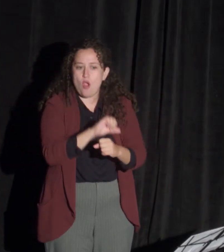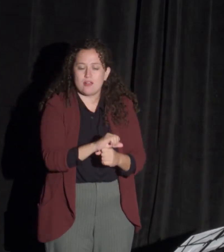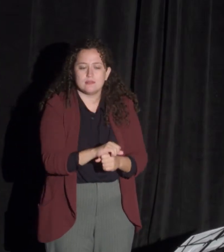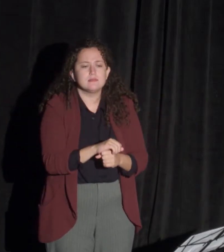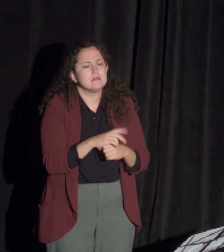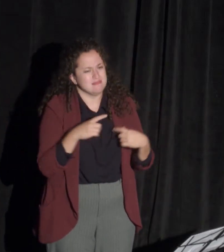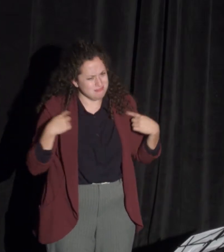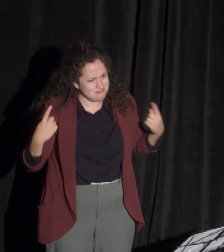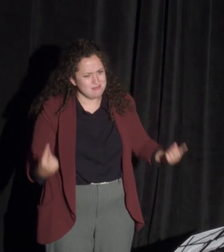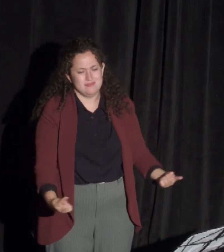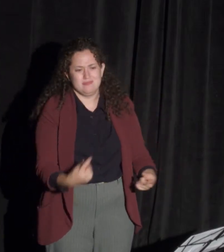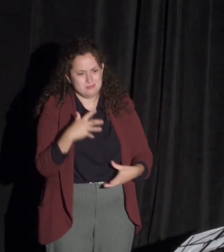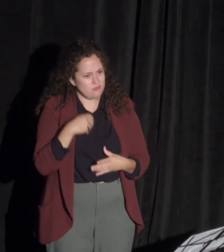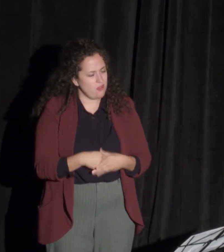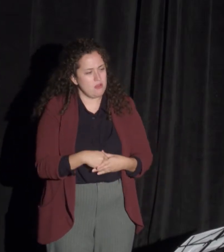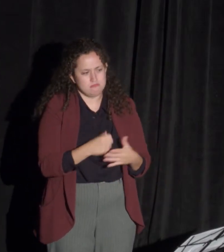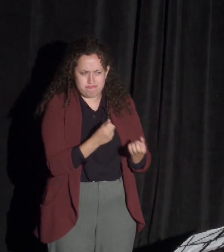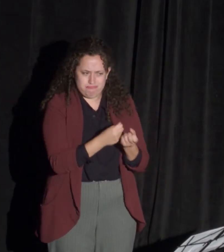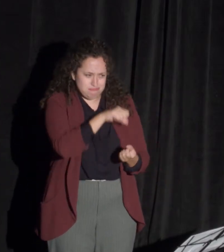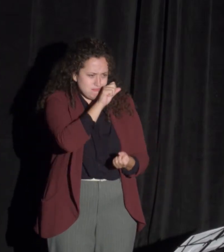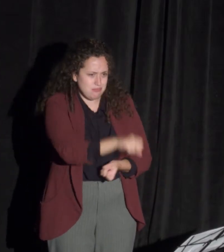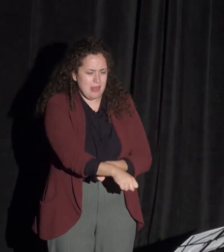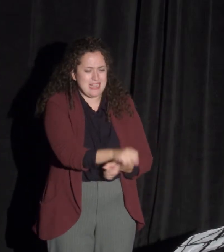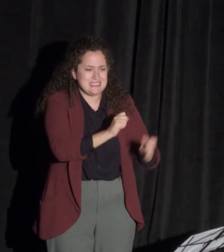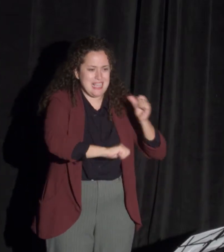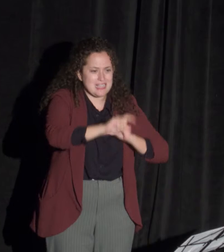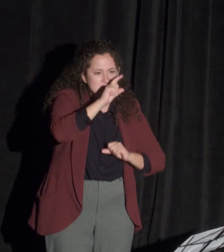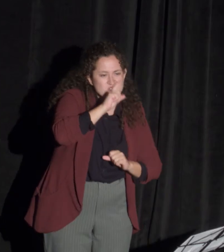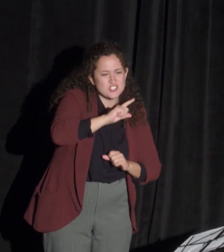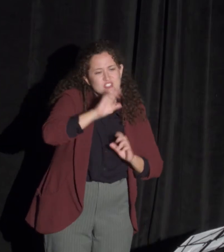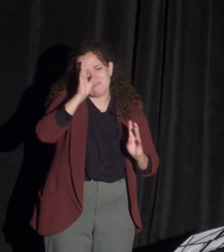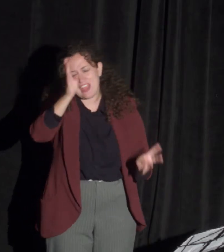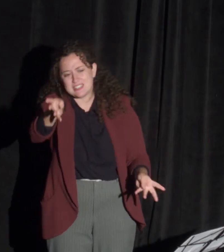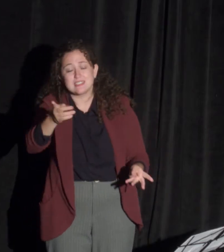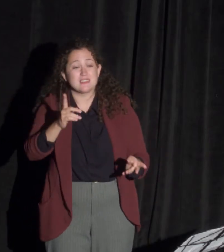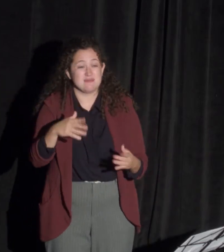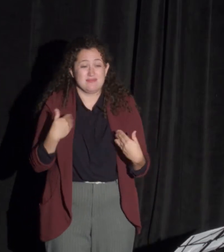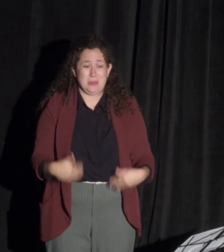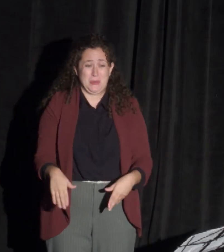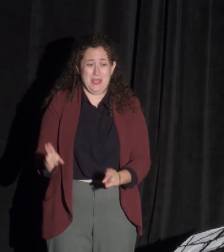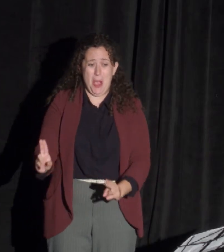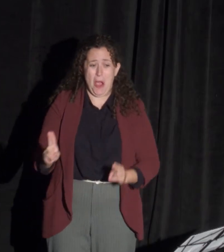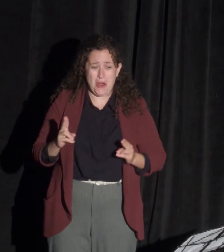and fantasy, it's truly been an honor to administer the Hugo Awards for you this year. Thank you.